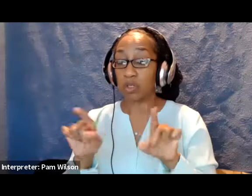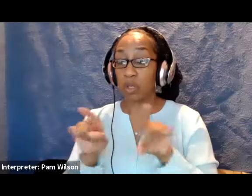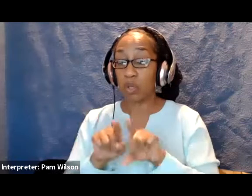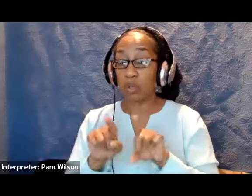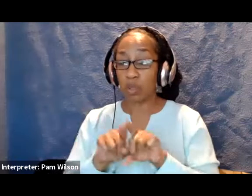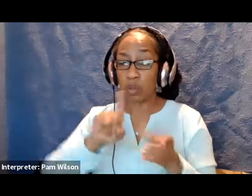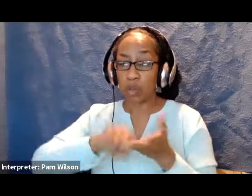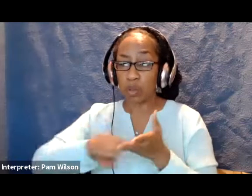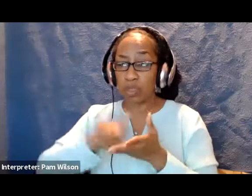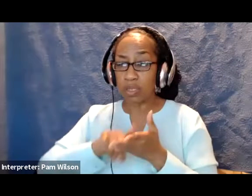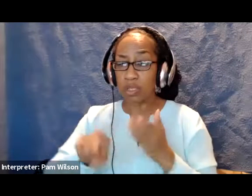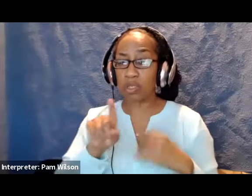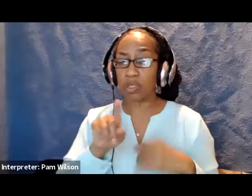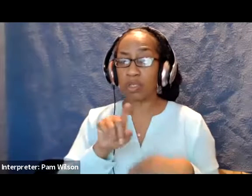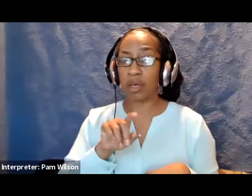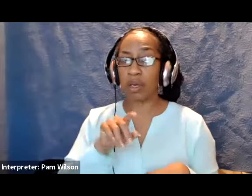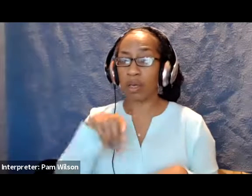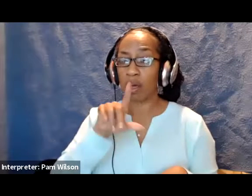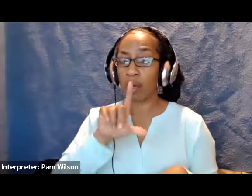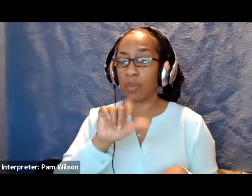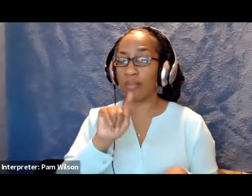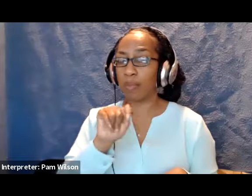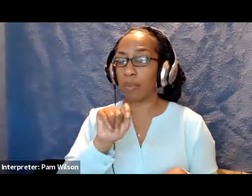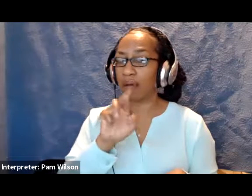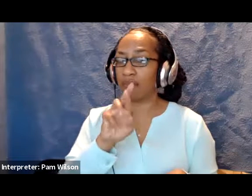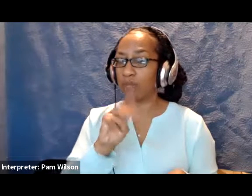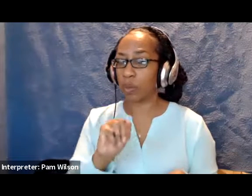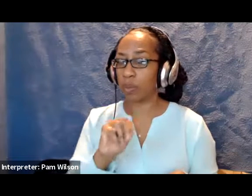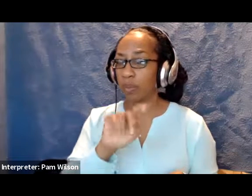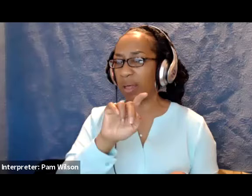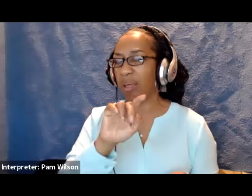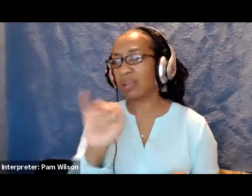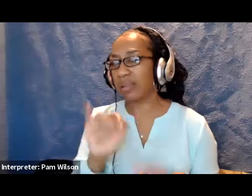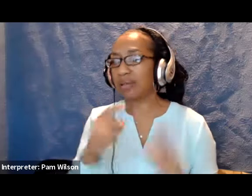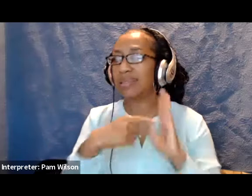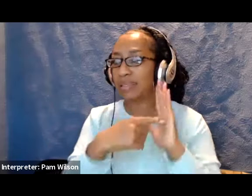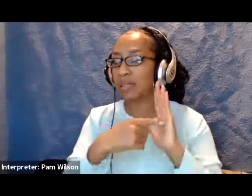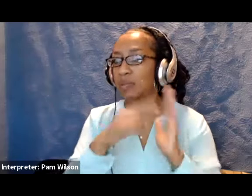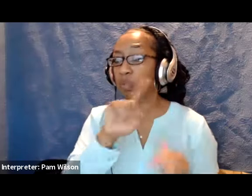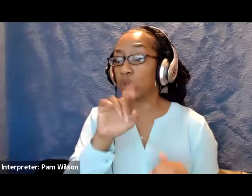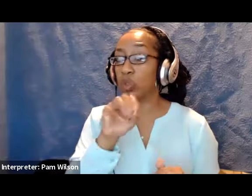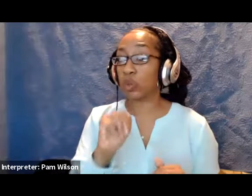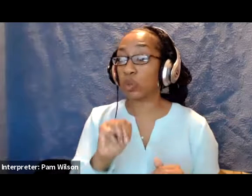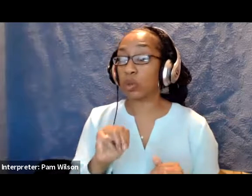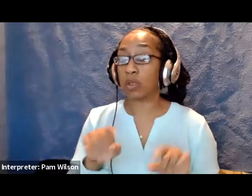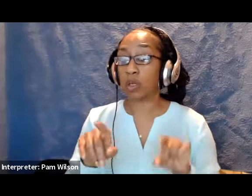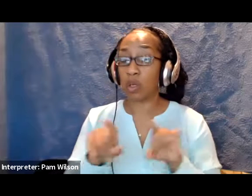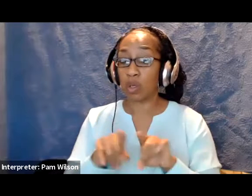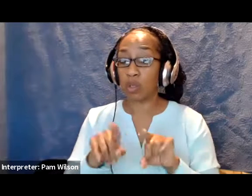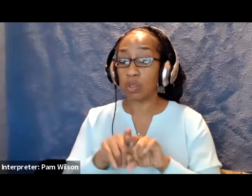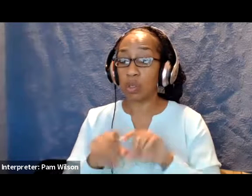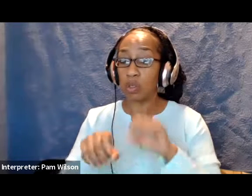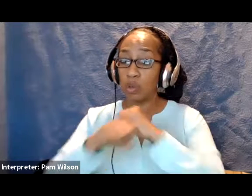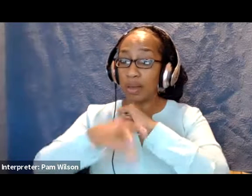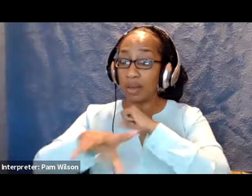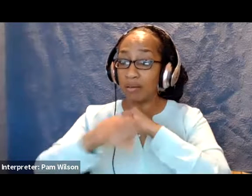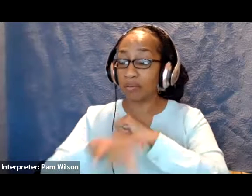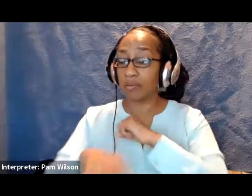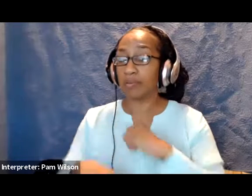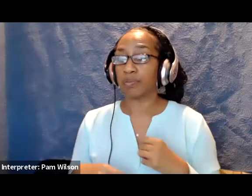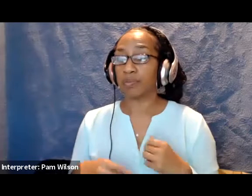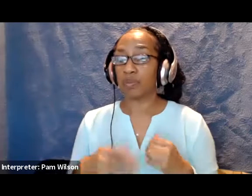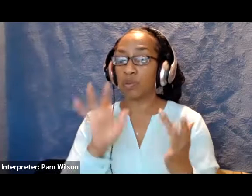to advertise. Again, check with other colleagues a couple of months in advance. You're going